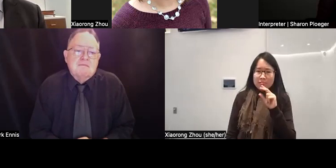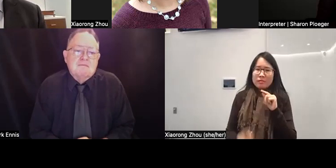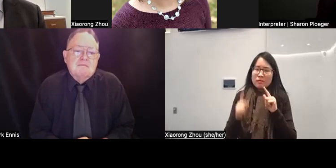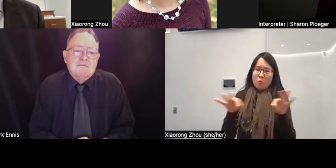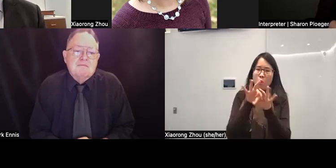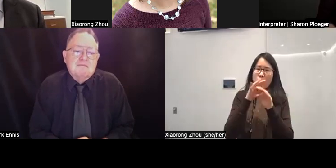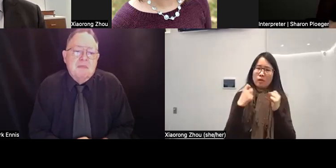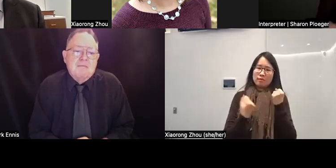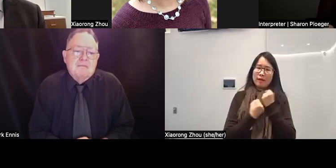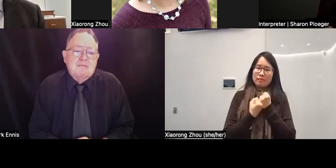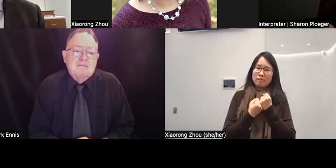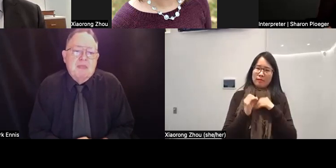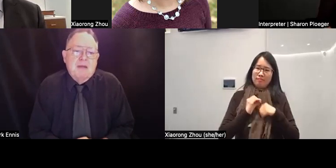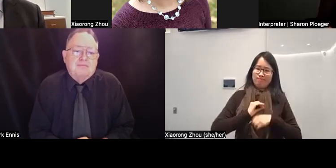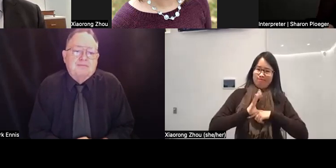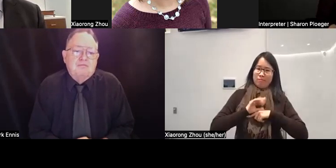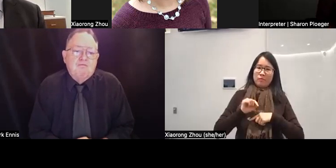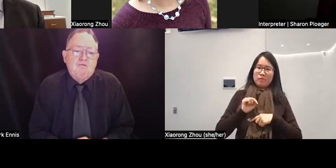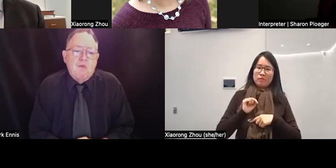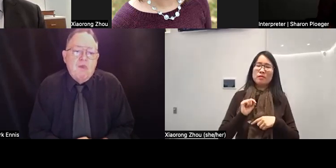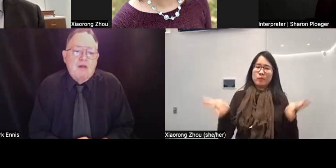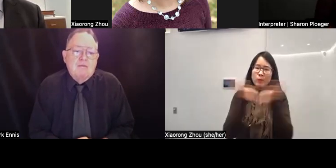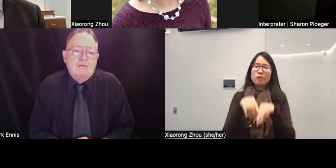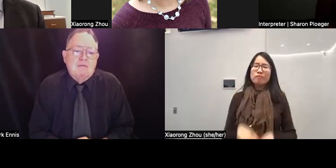Instead of just having one type of education,